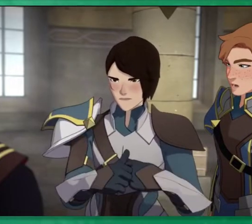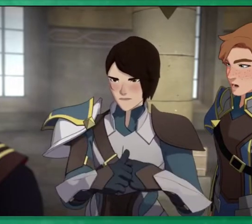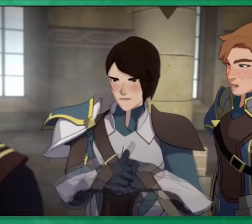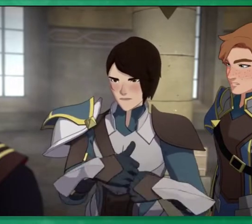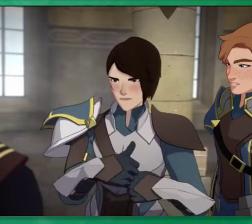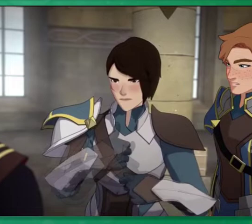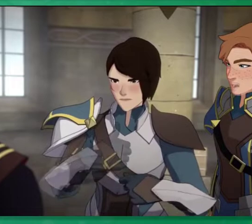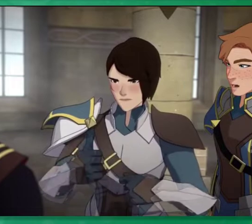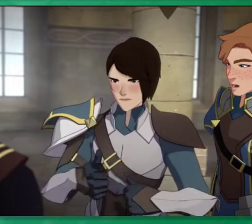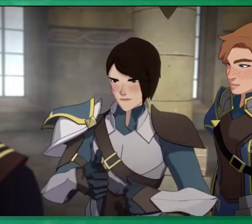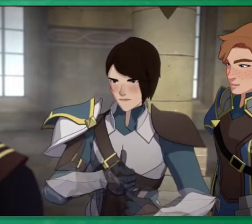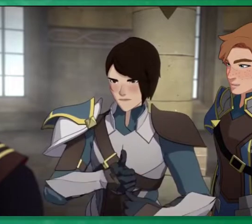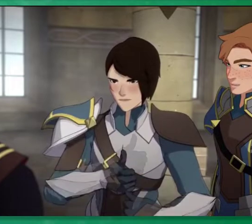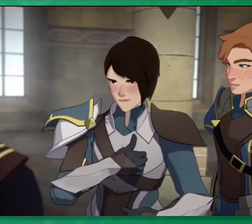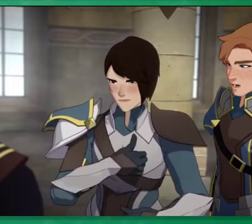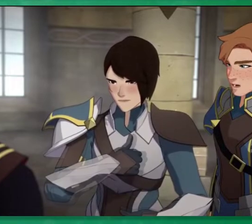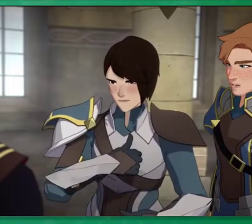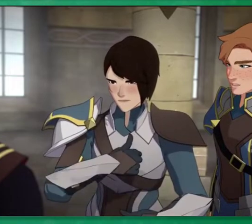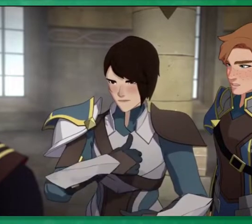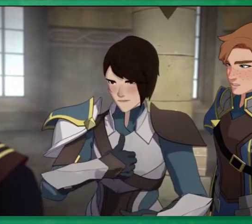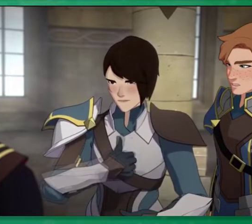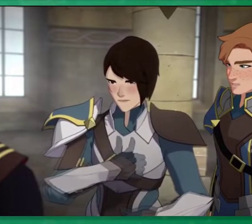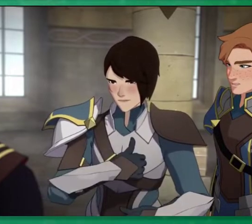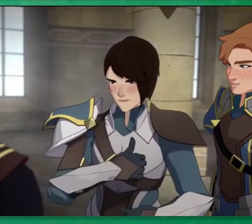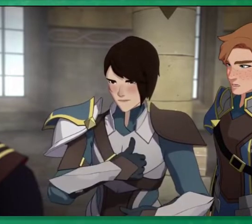Do you have any